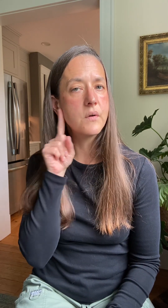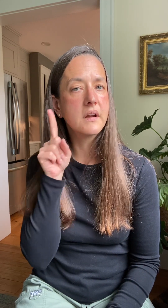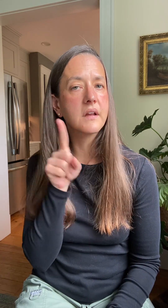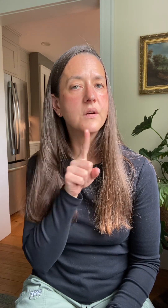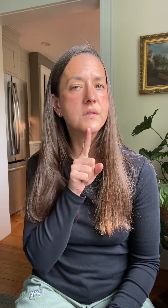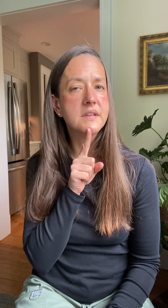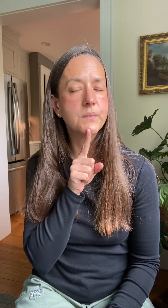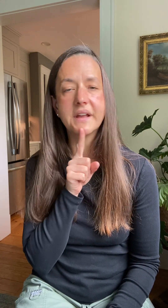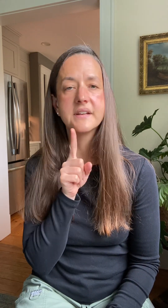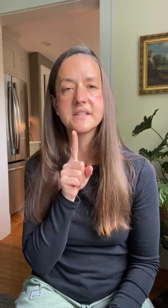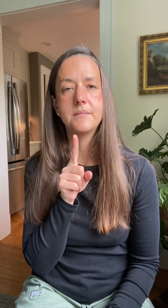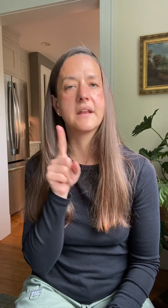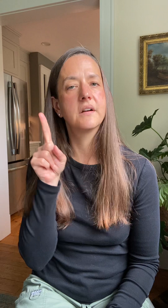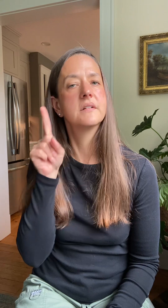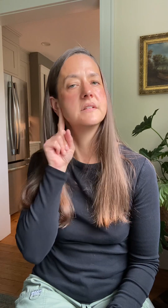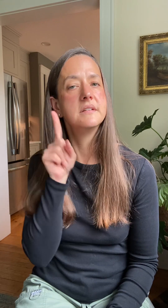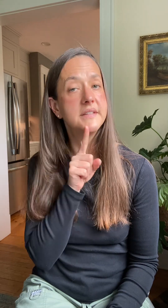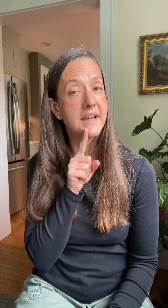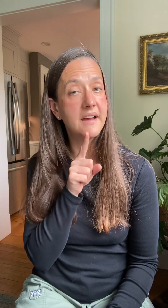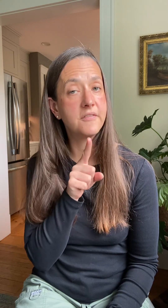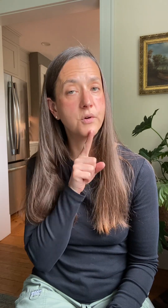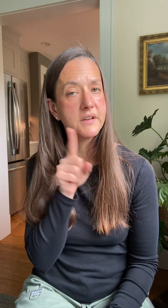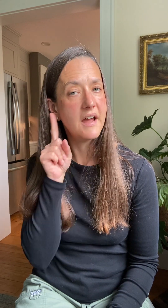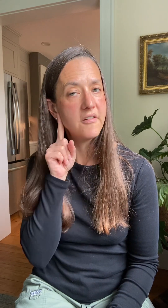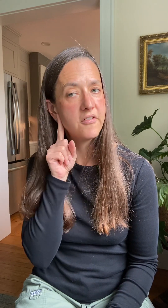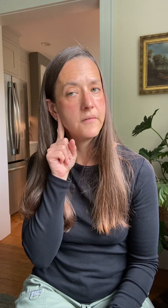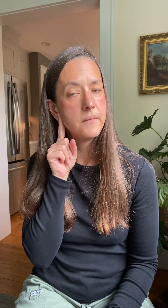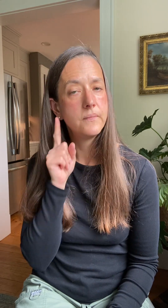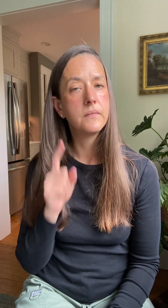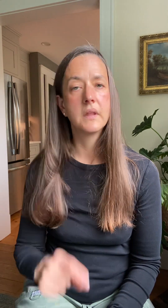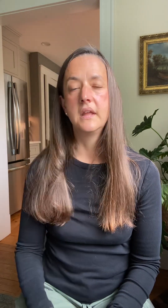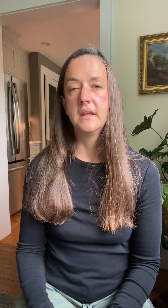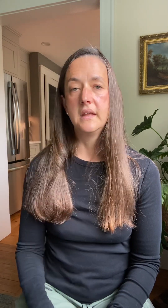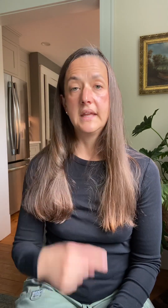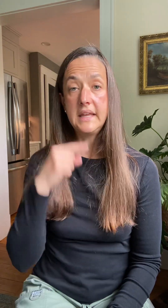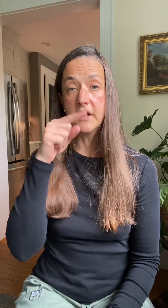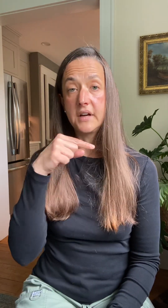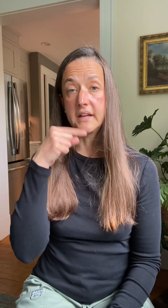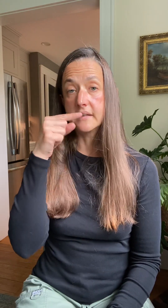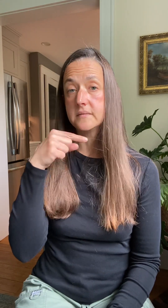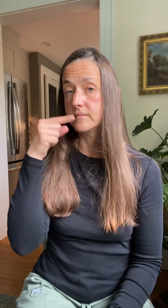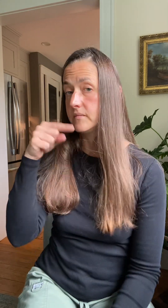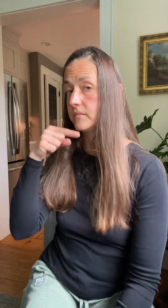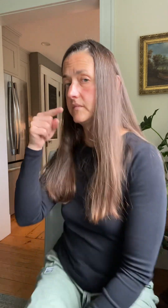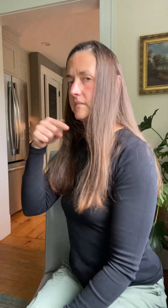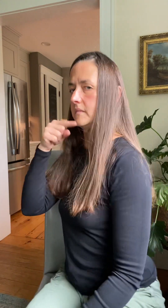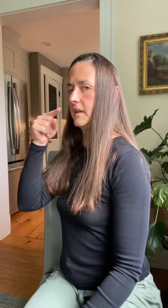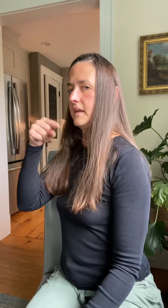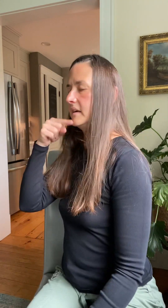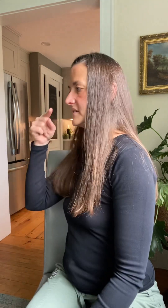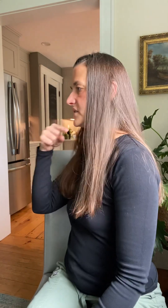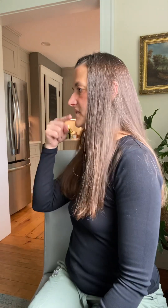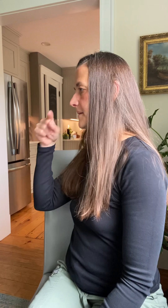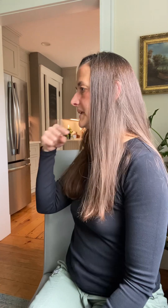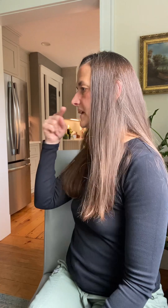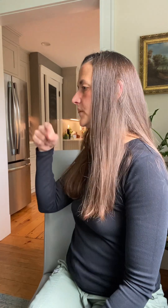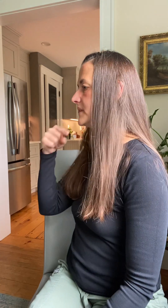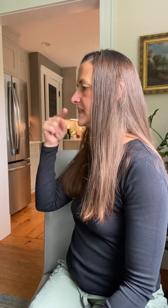it could go this way, it doesn't matter. Deaf or deaf. Hearing. So somebody who is